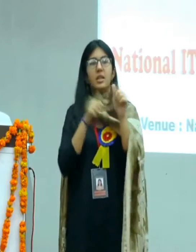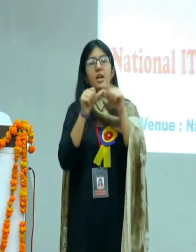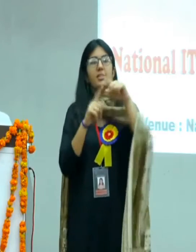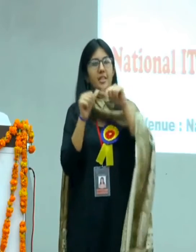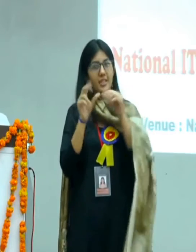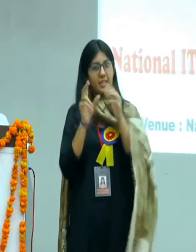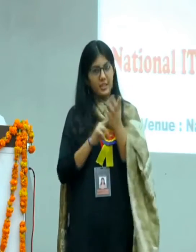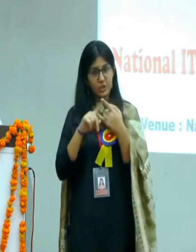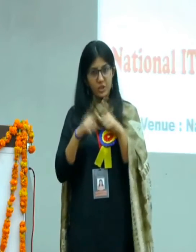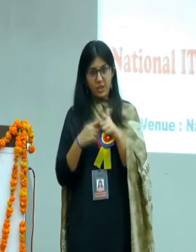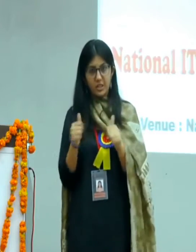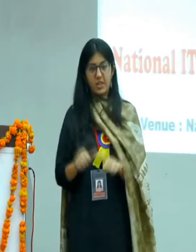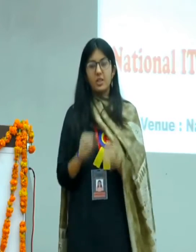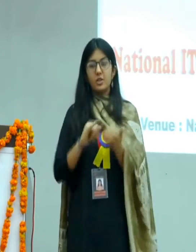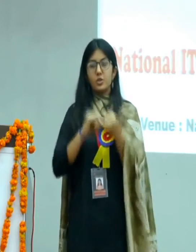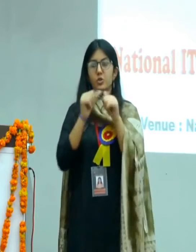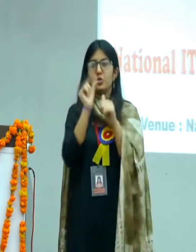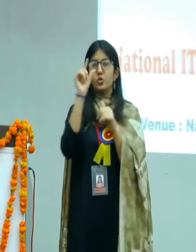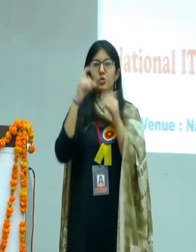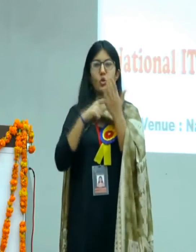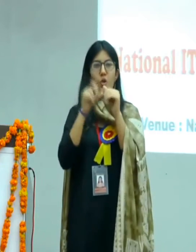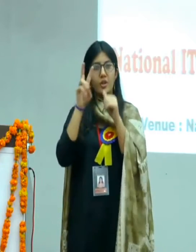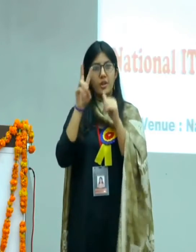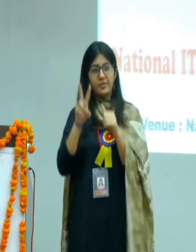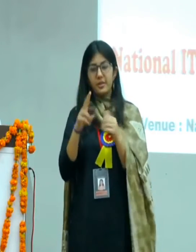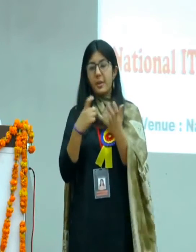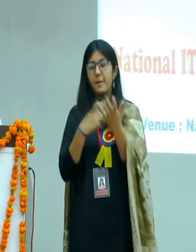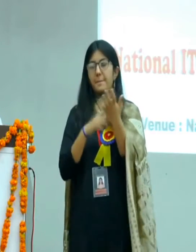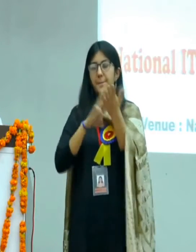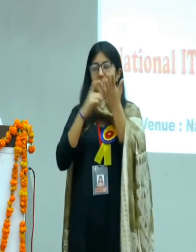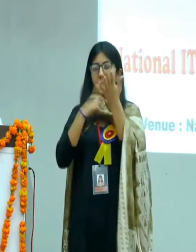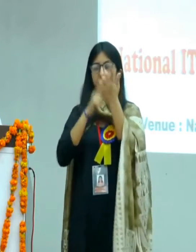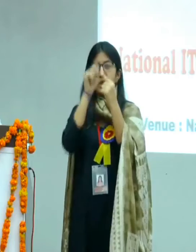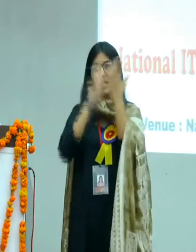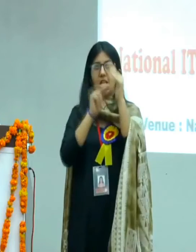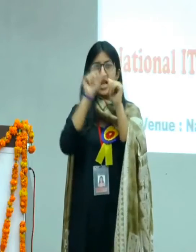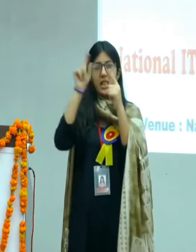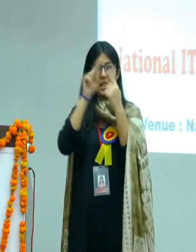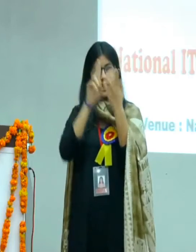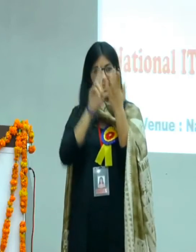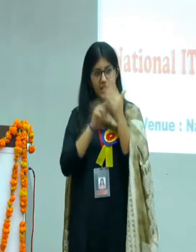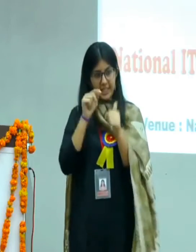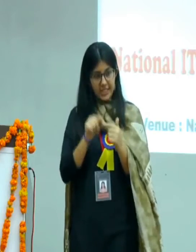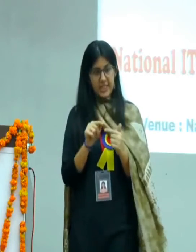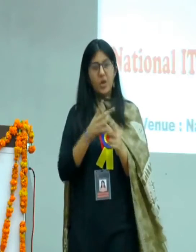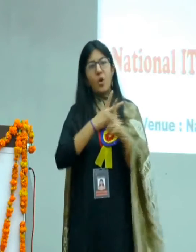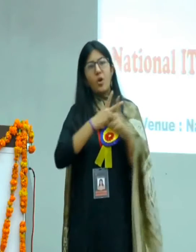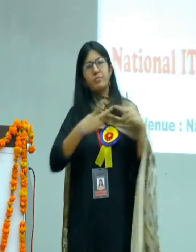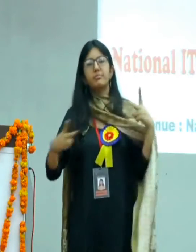Teresa, Saurabh Sharma, Mrilandi for this program.